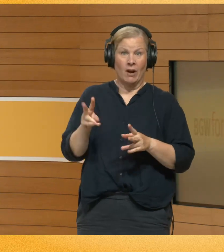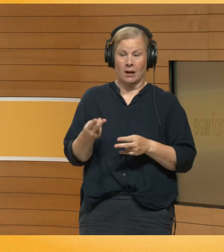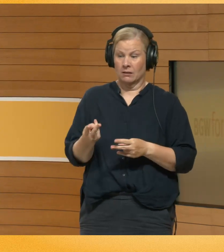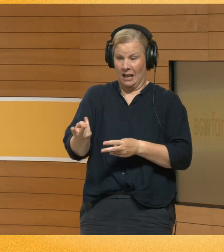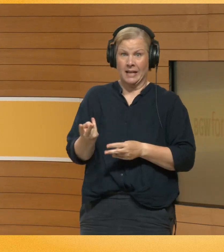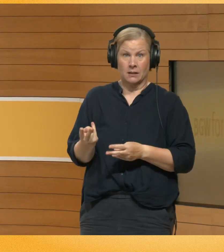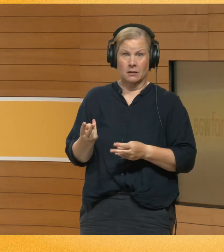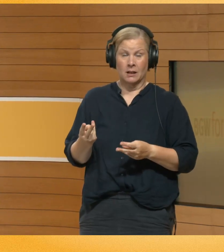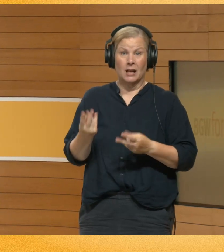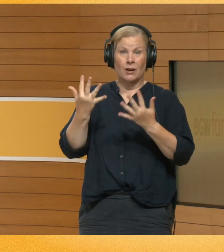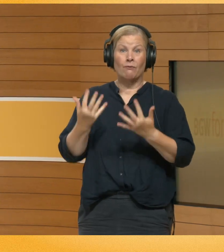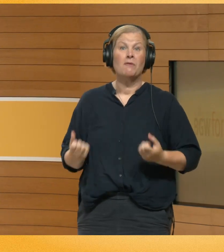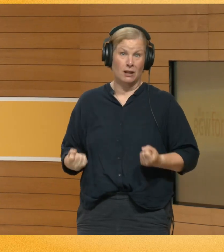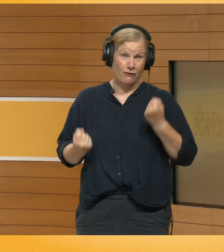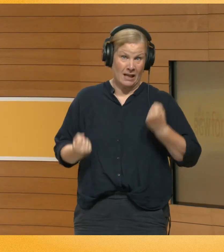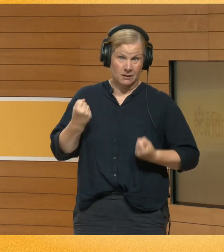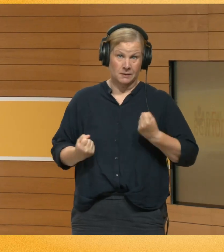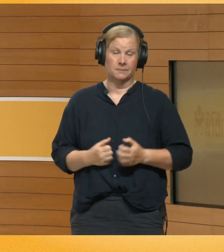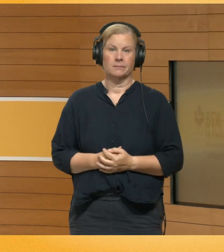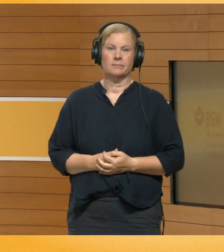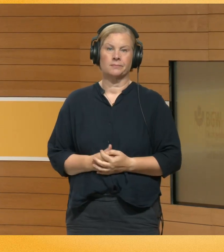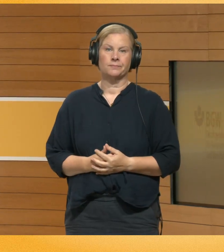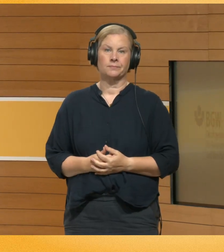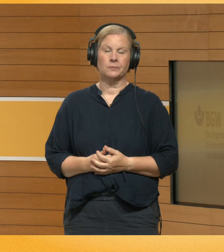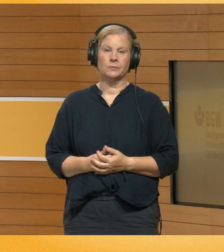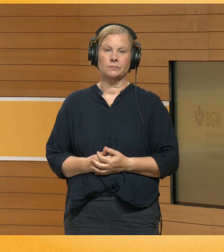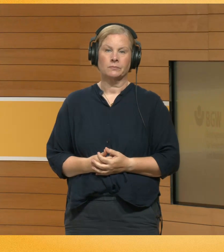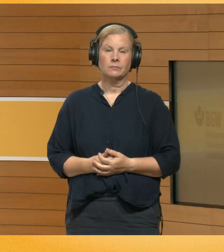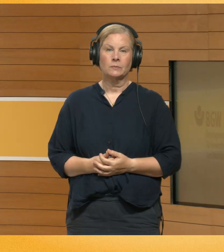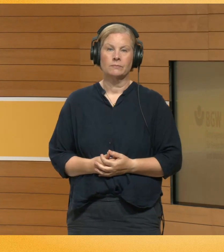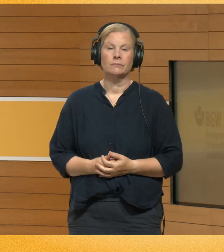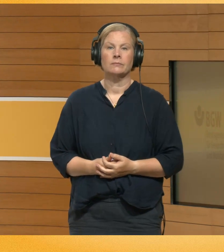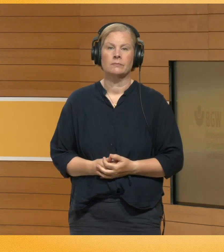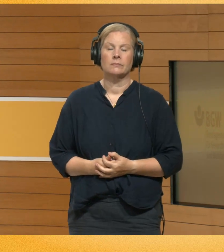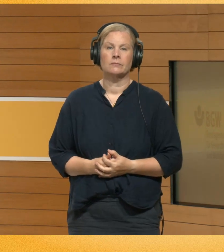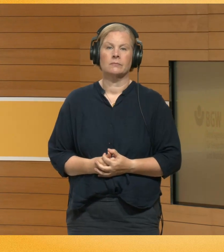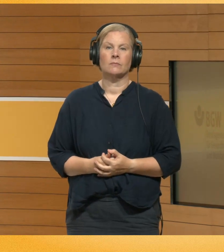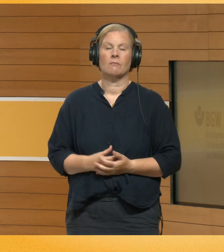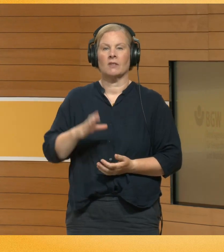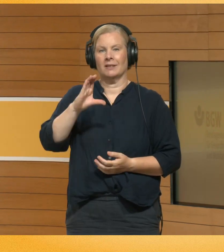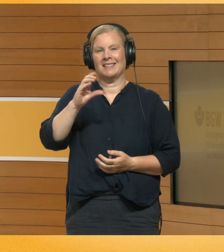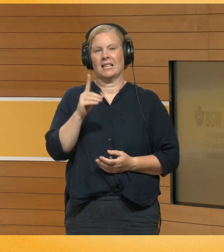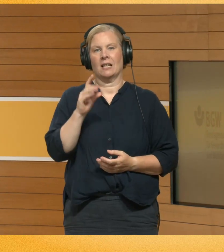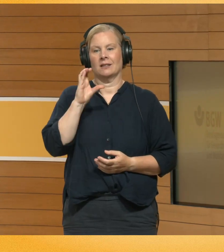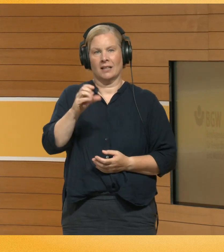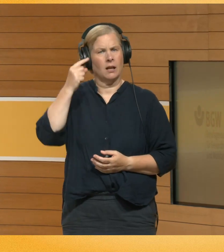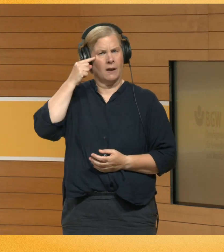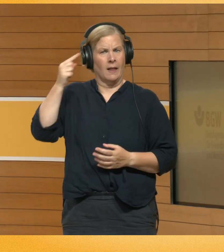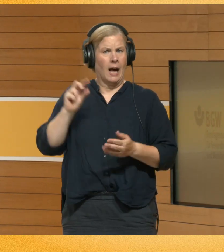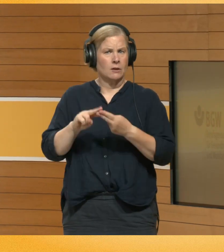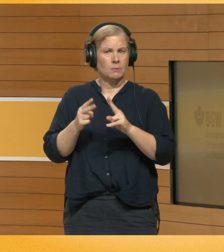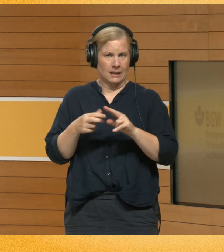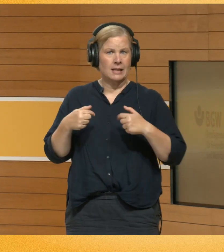As as a council member for the CDC Musculoskeletal Health Council, NORA group,